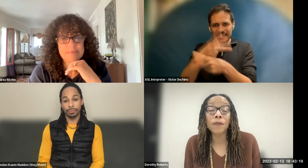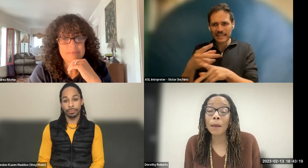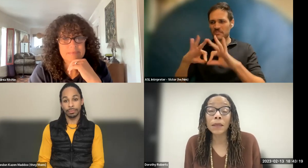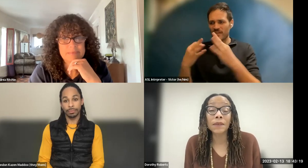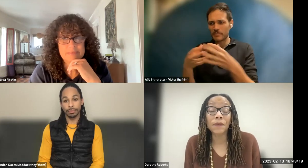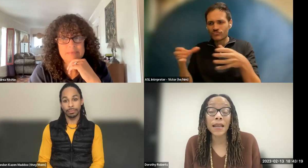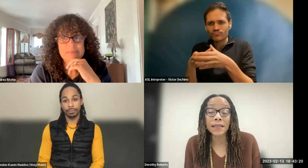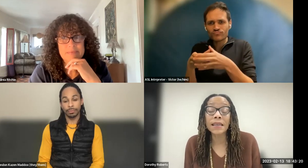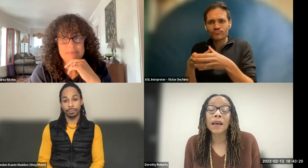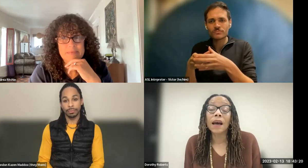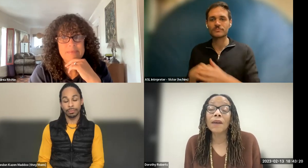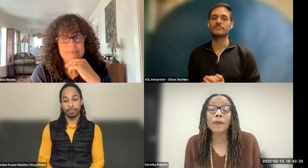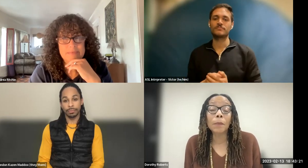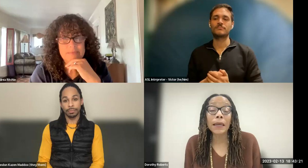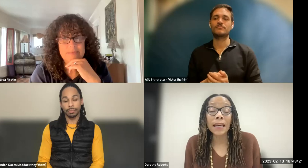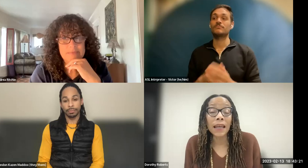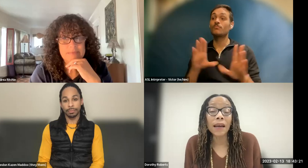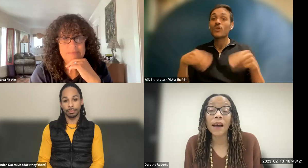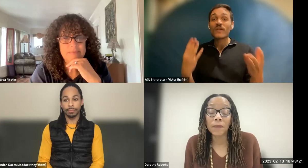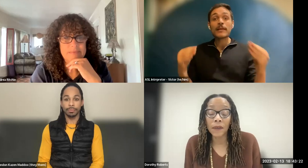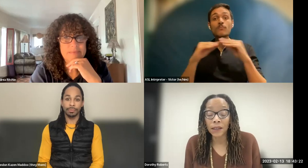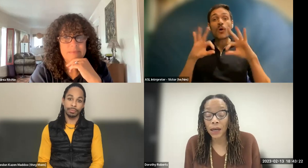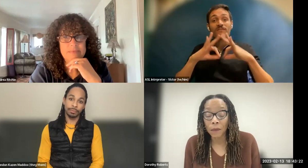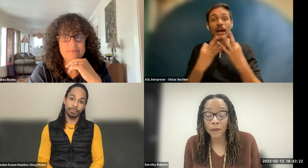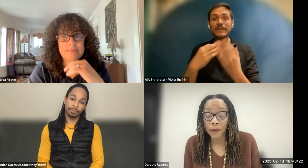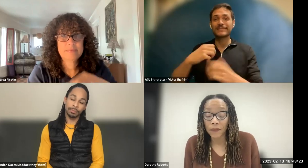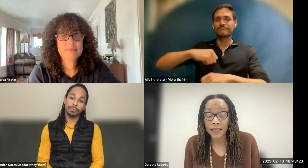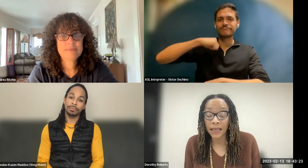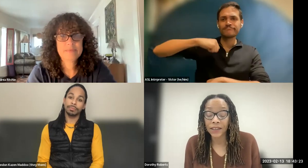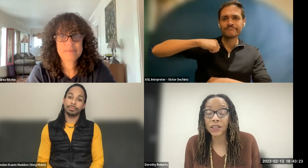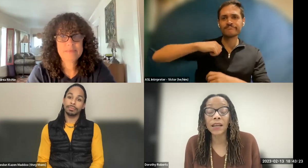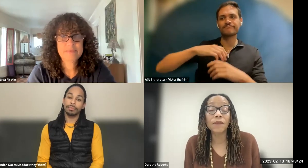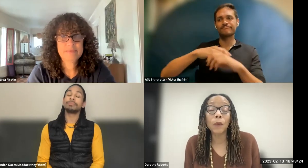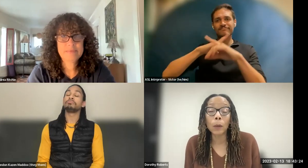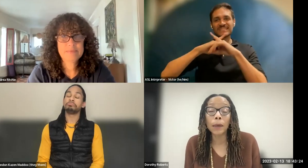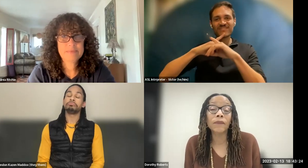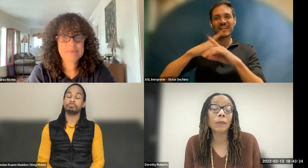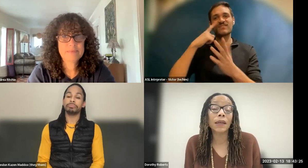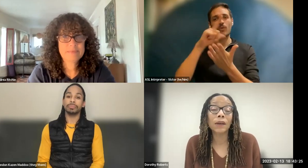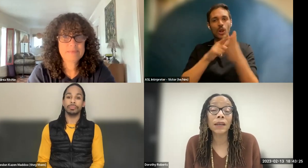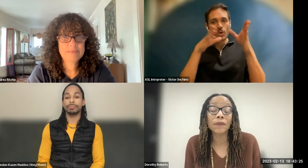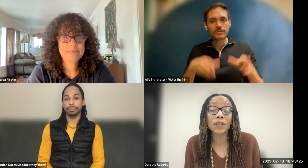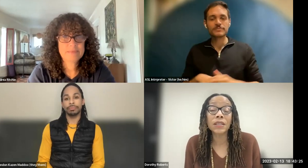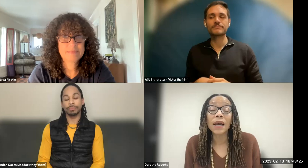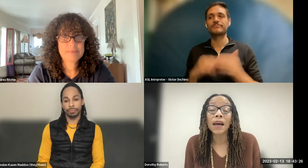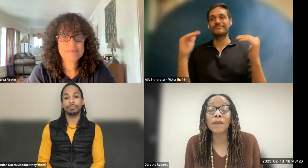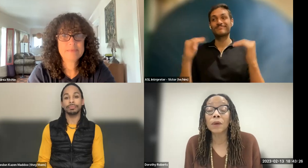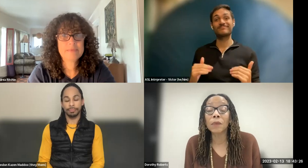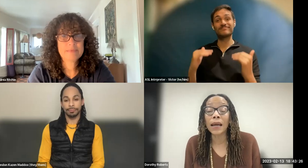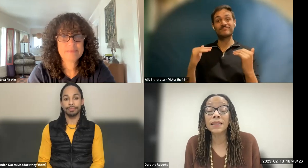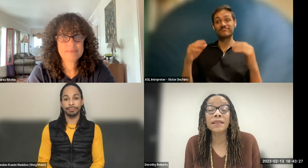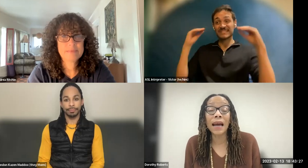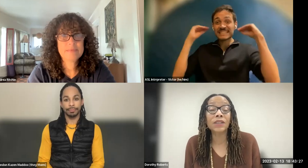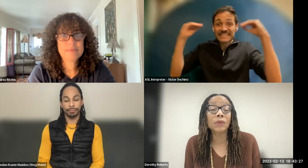More family defense. From the beginning of a child welfare investigation, informing family caregivers of